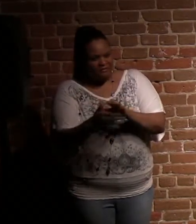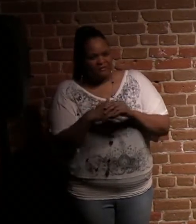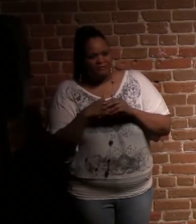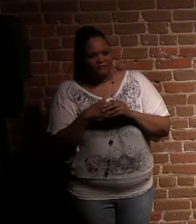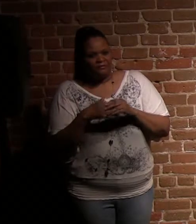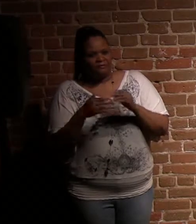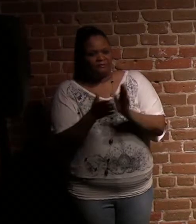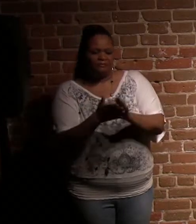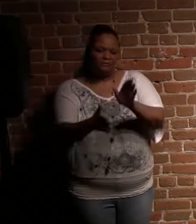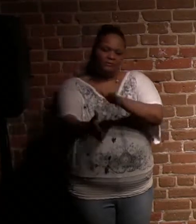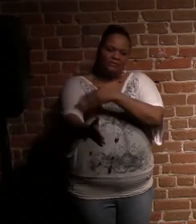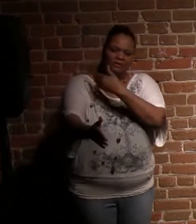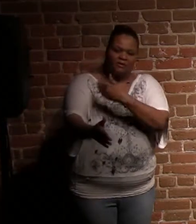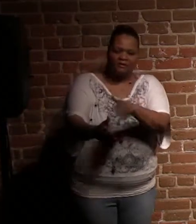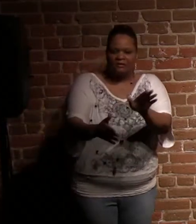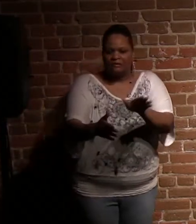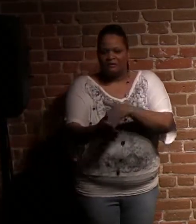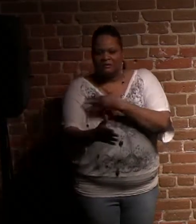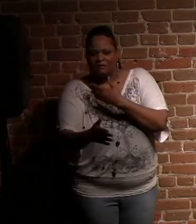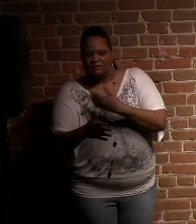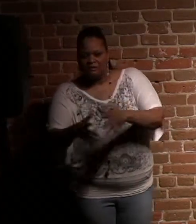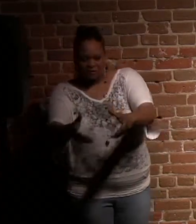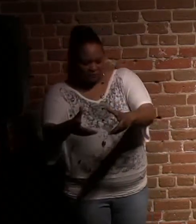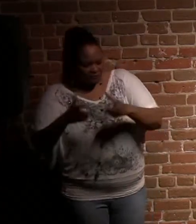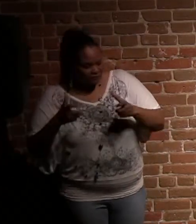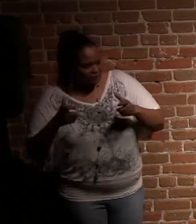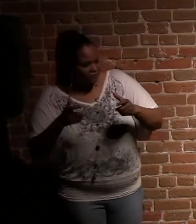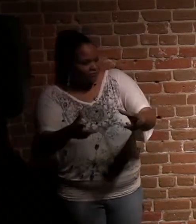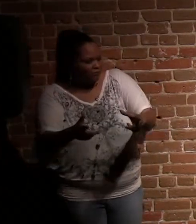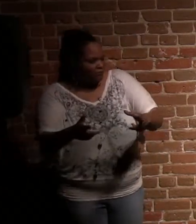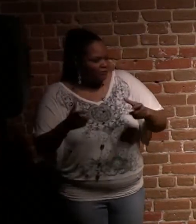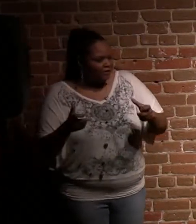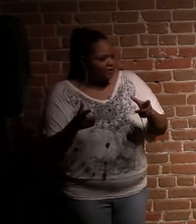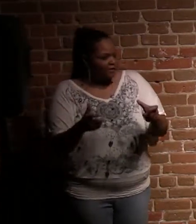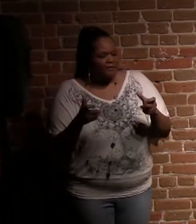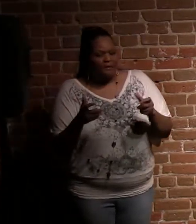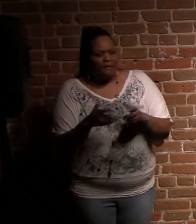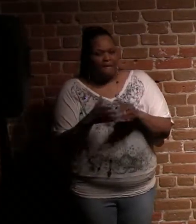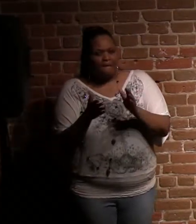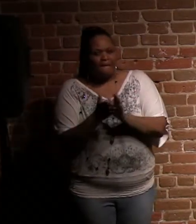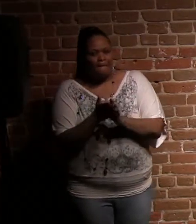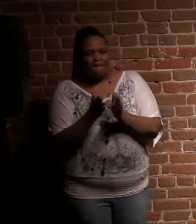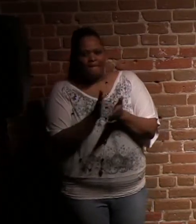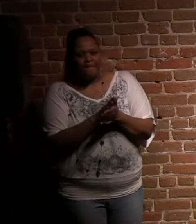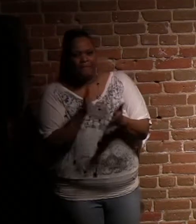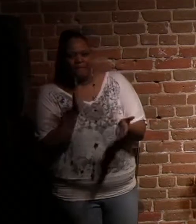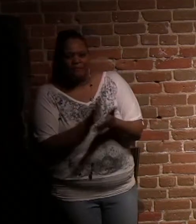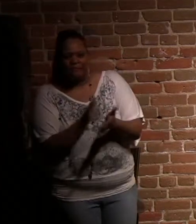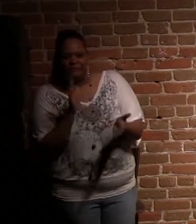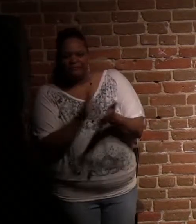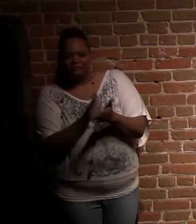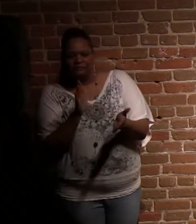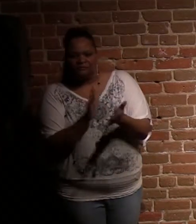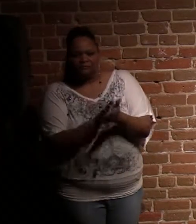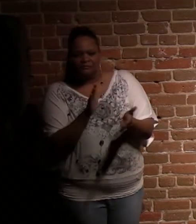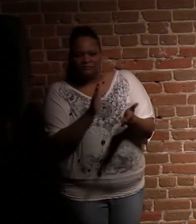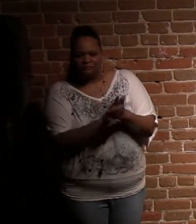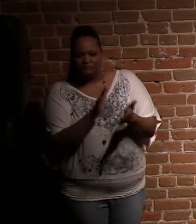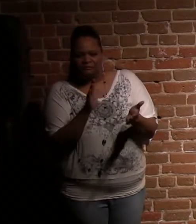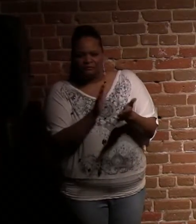Jai Hanumana, Jai Hanuman, Jai Jai Hanuman, Jai Hanuman, Jai